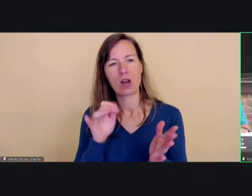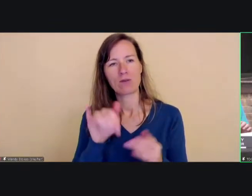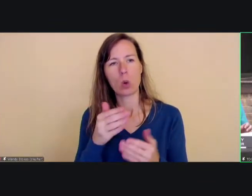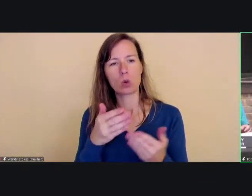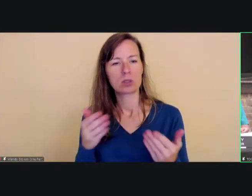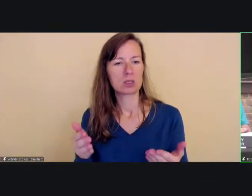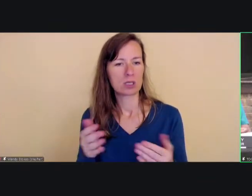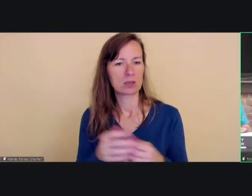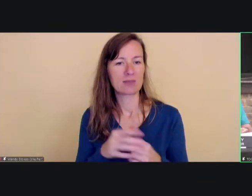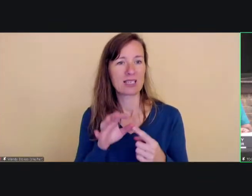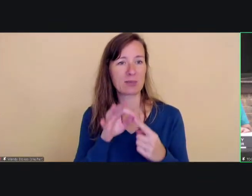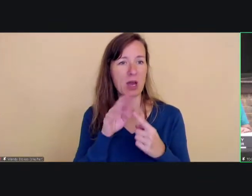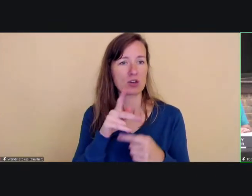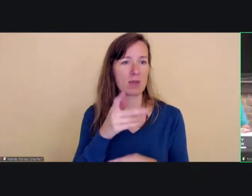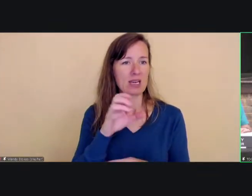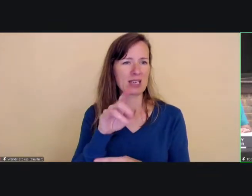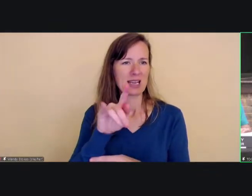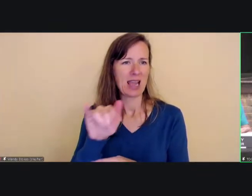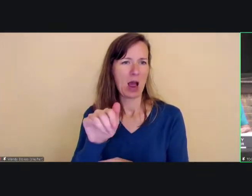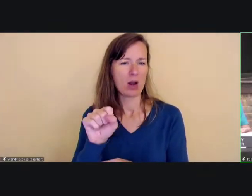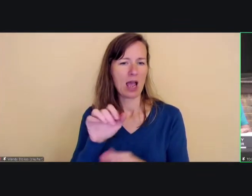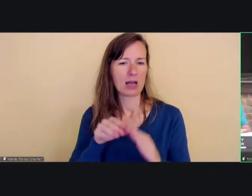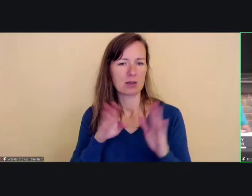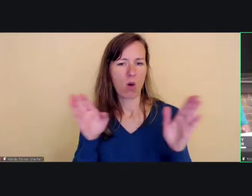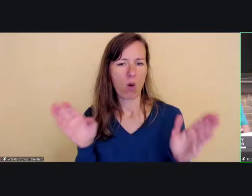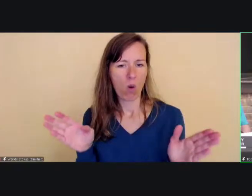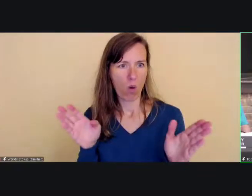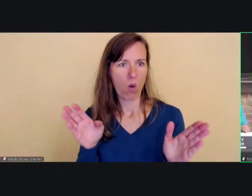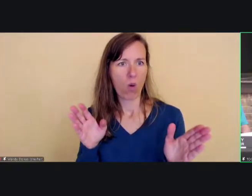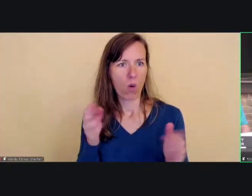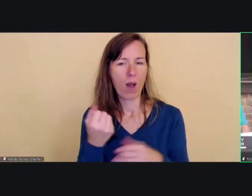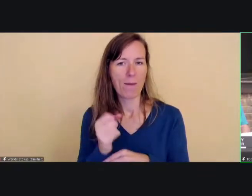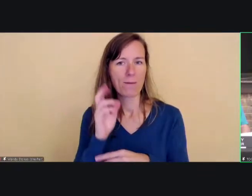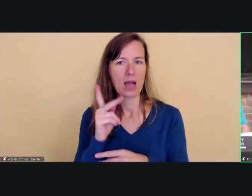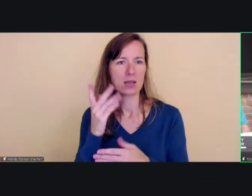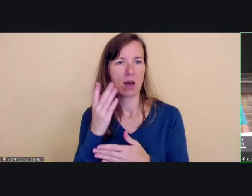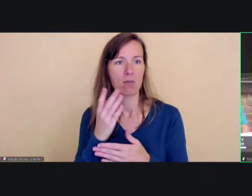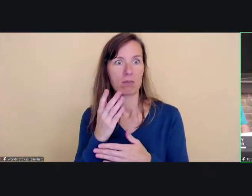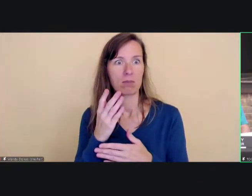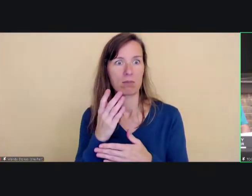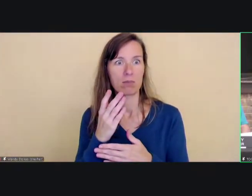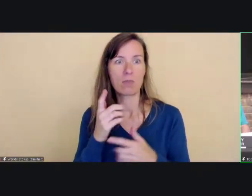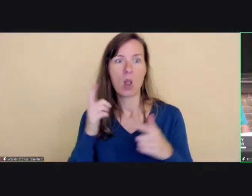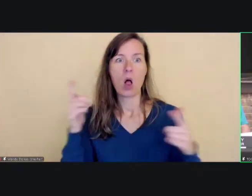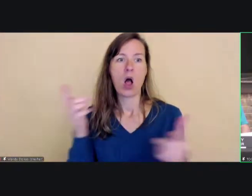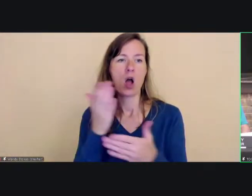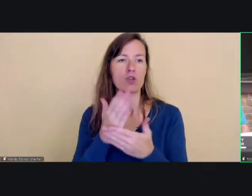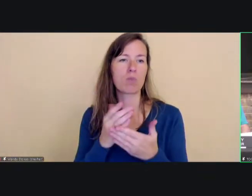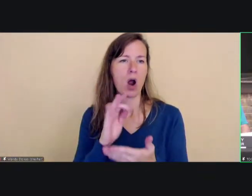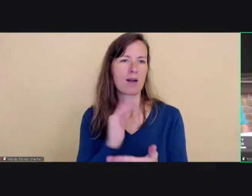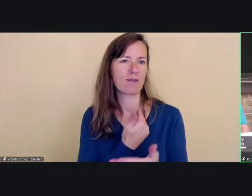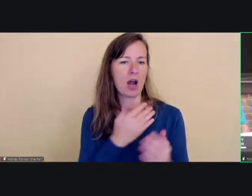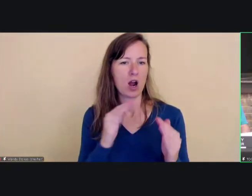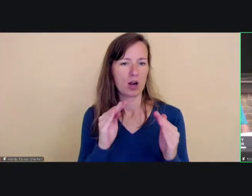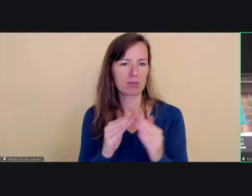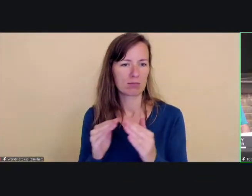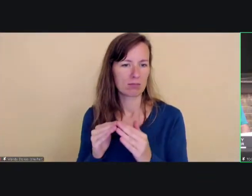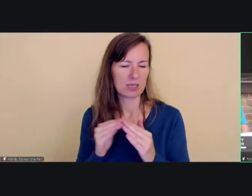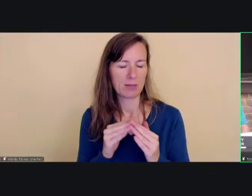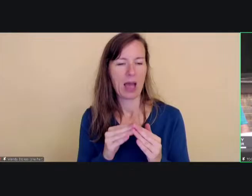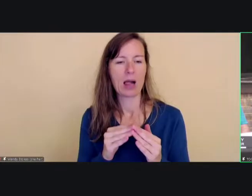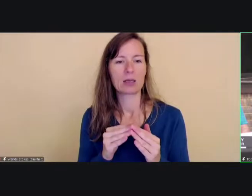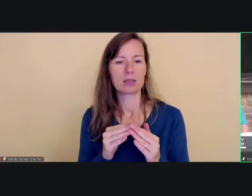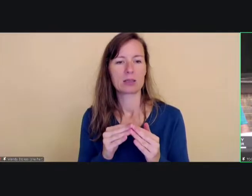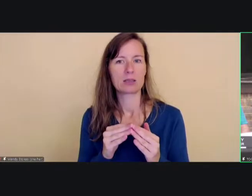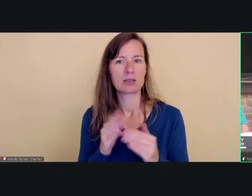as a whole, because of the fact that it makes up a large part of our municipalities as well as the county